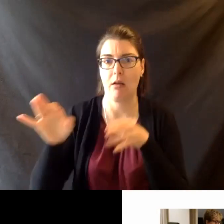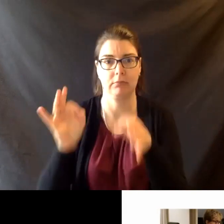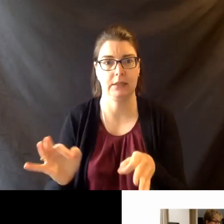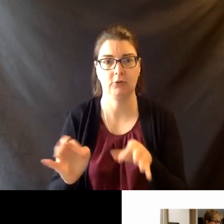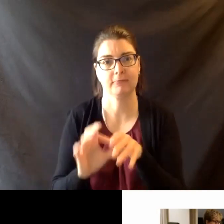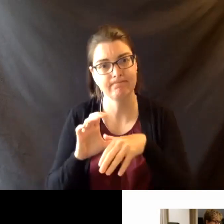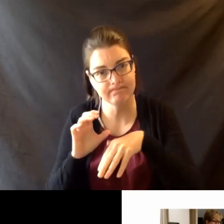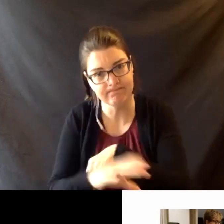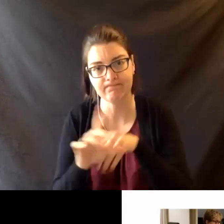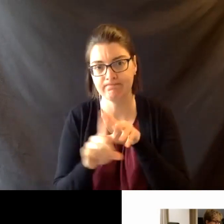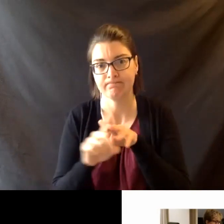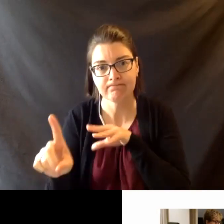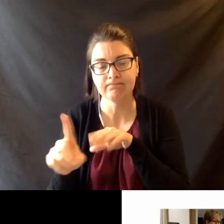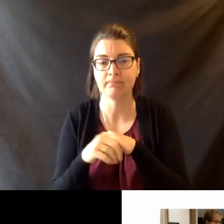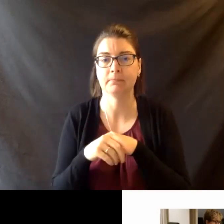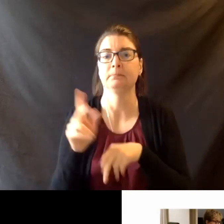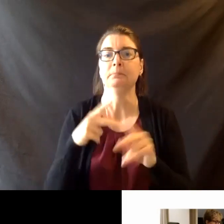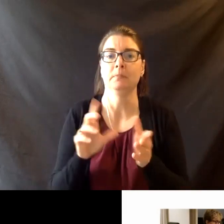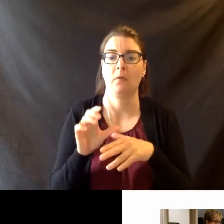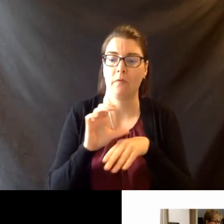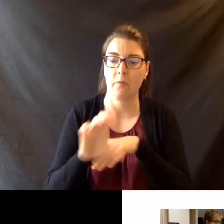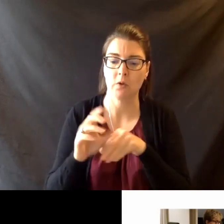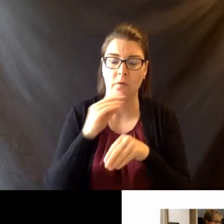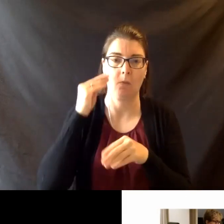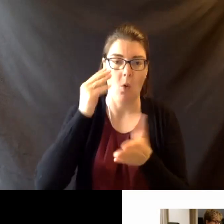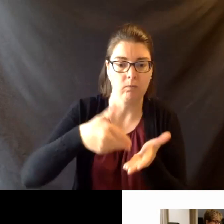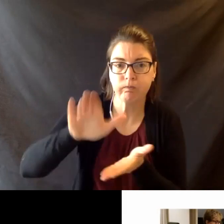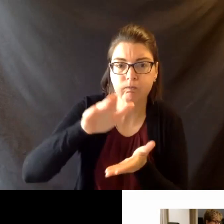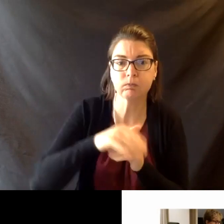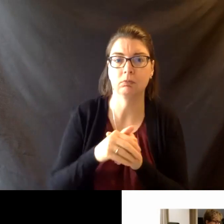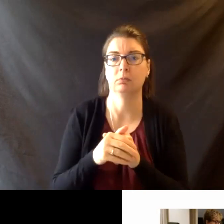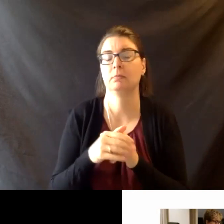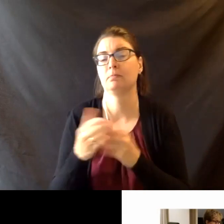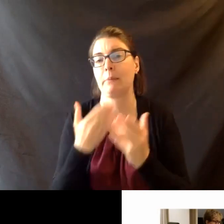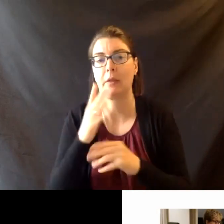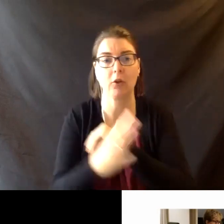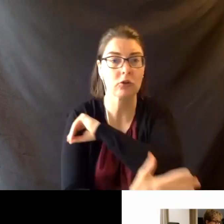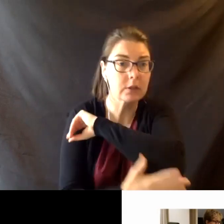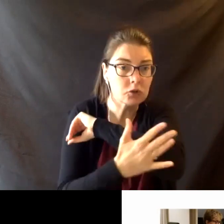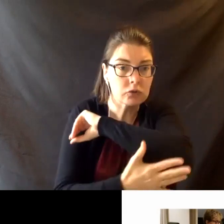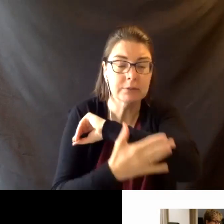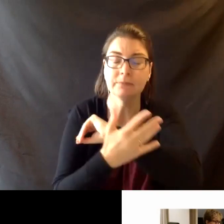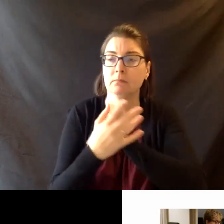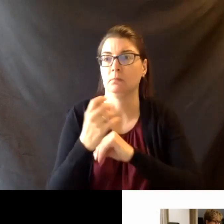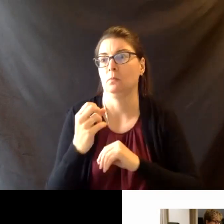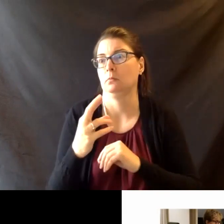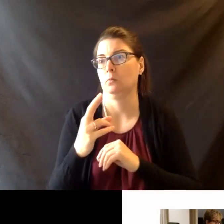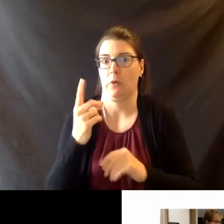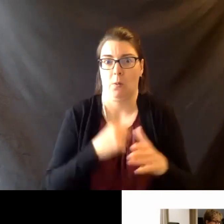specifically people displaced from maybe their country of origin.